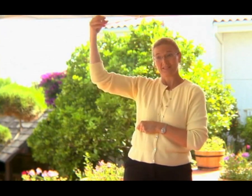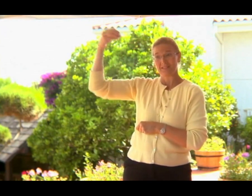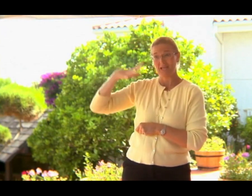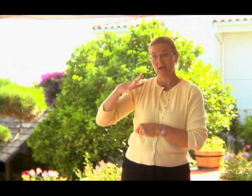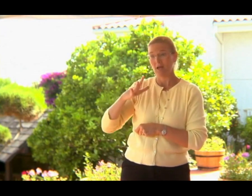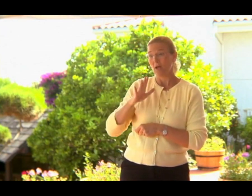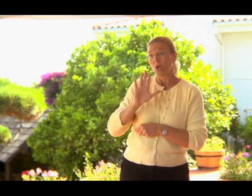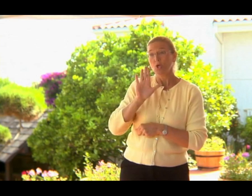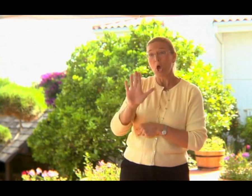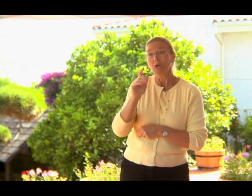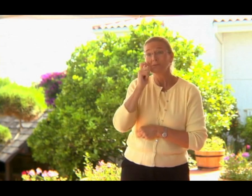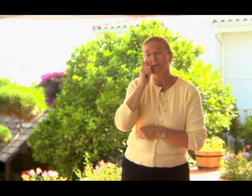past damage.